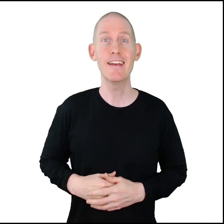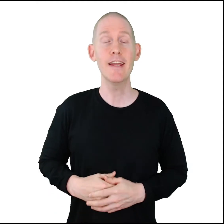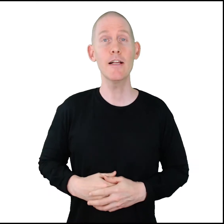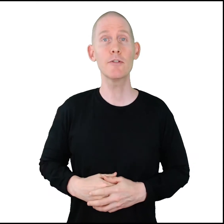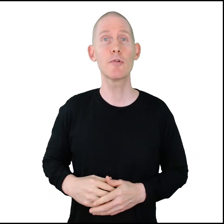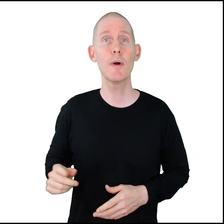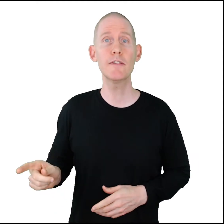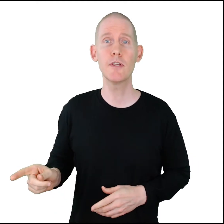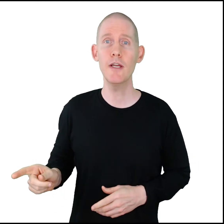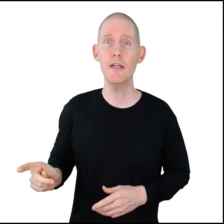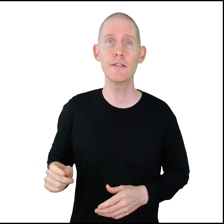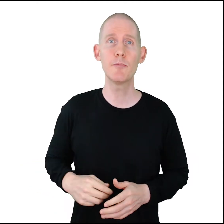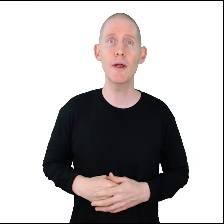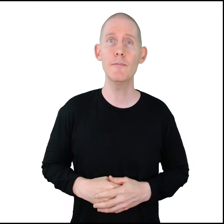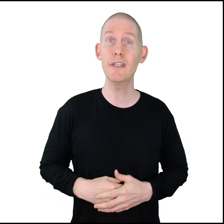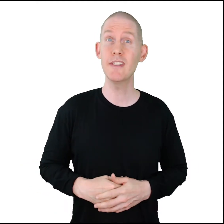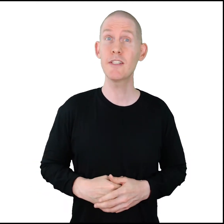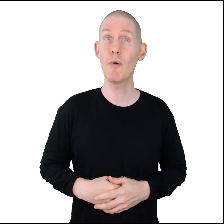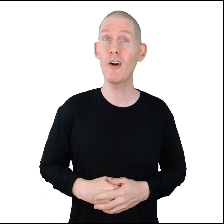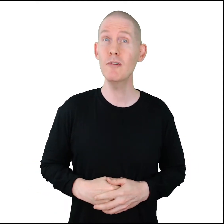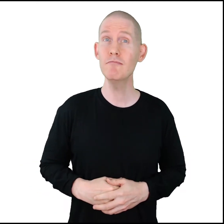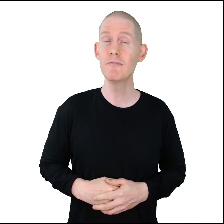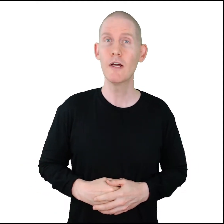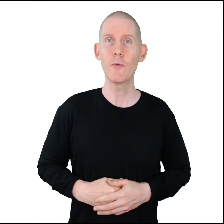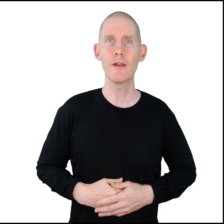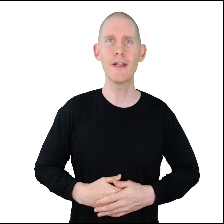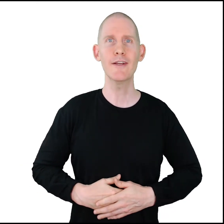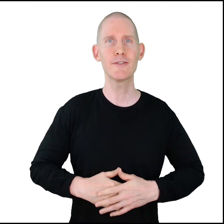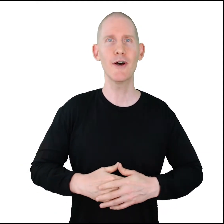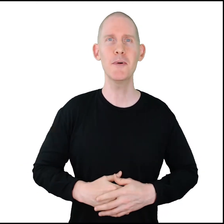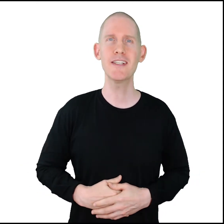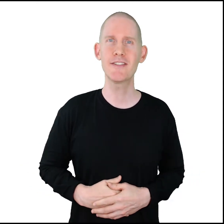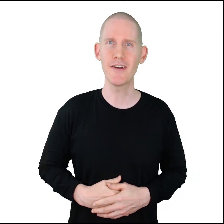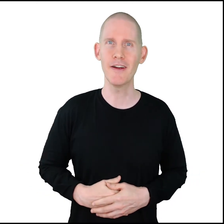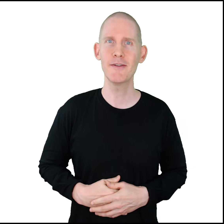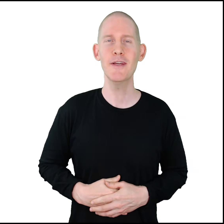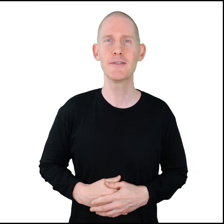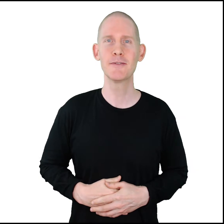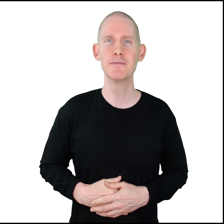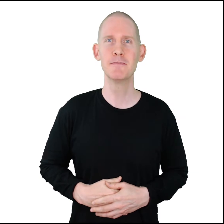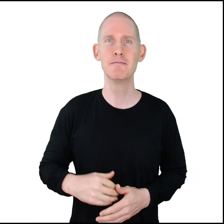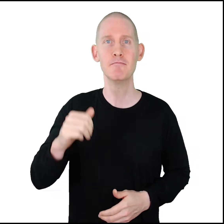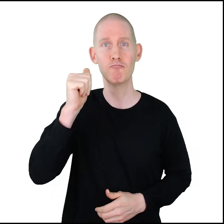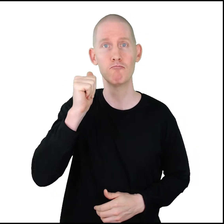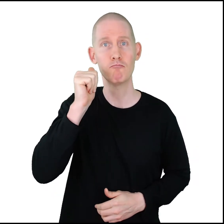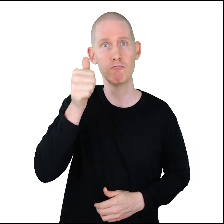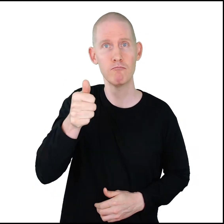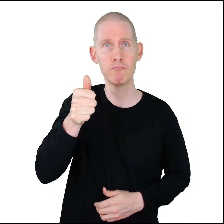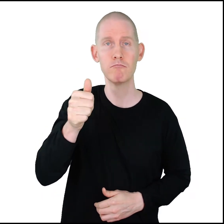In English, we might say, is Ben busy tomorrow? Well, in ASL, we can sign this.